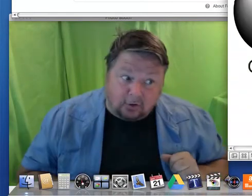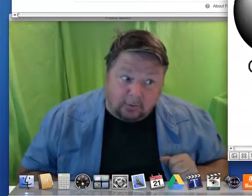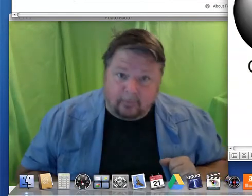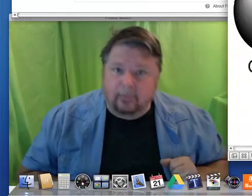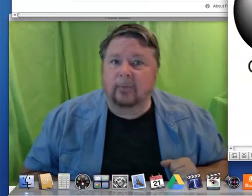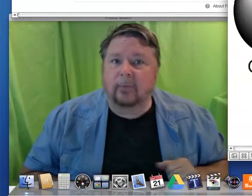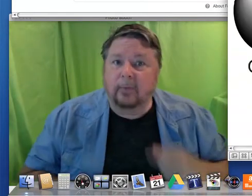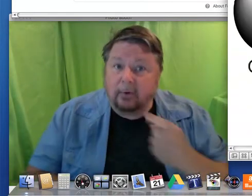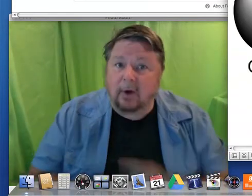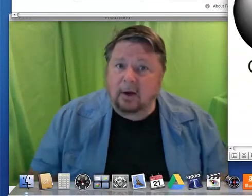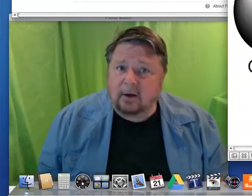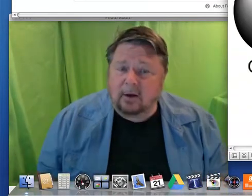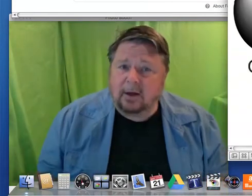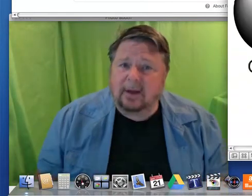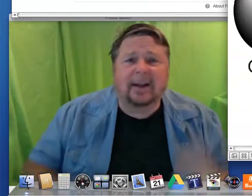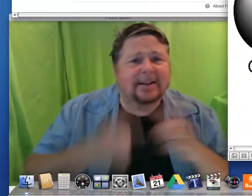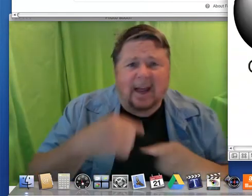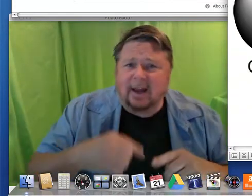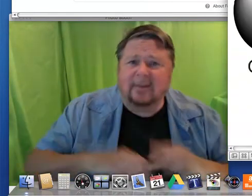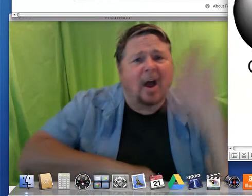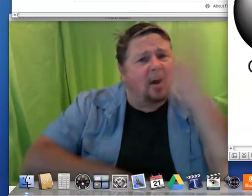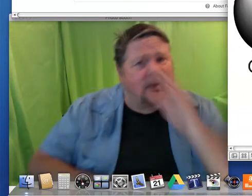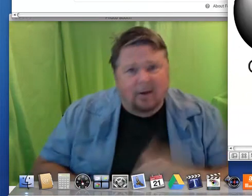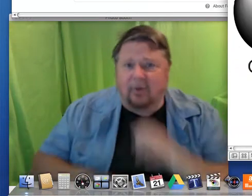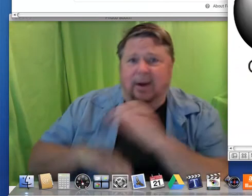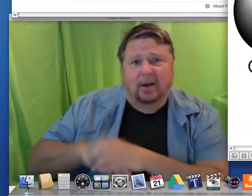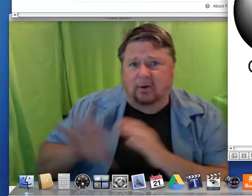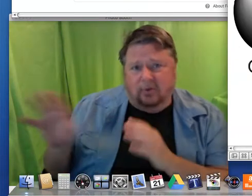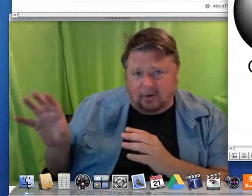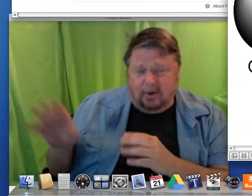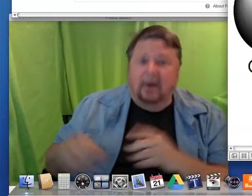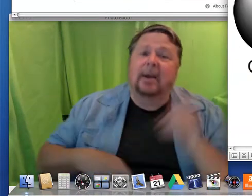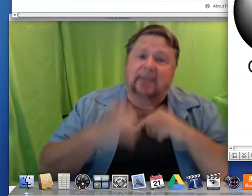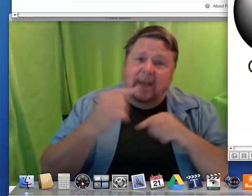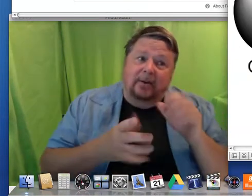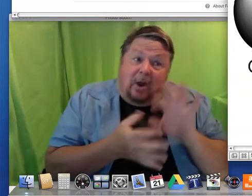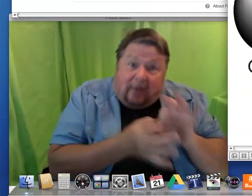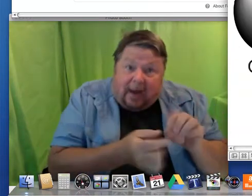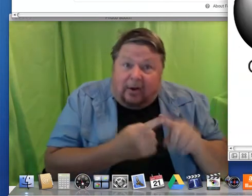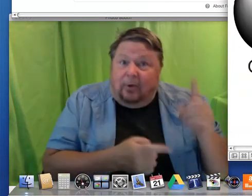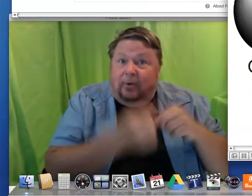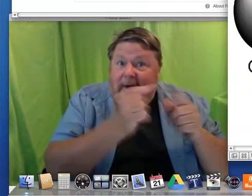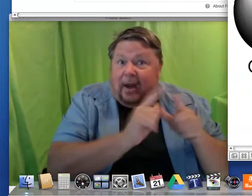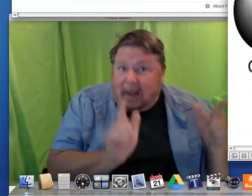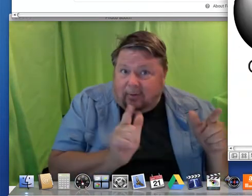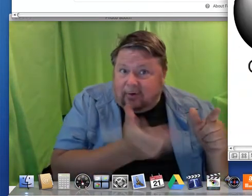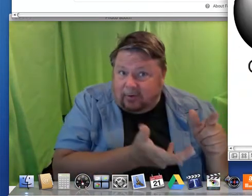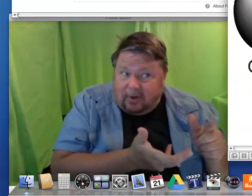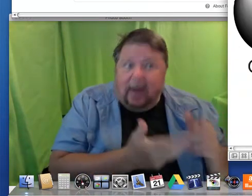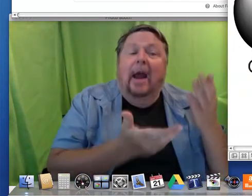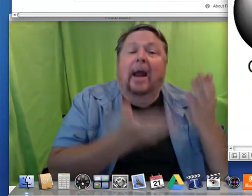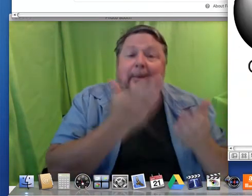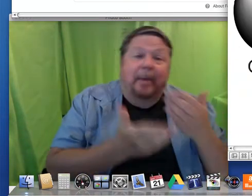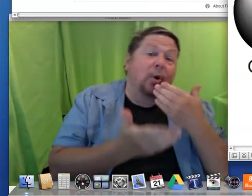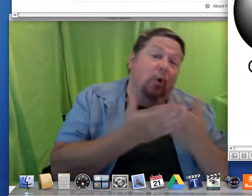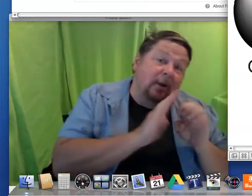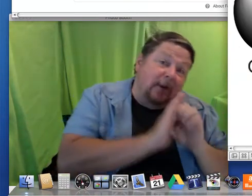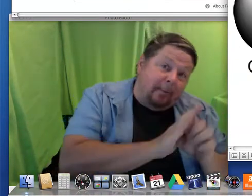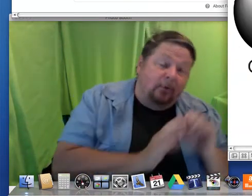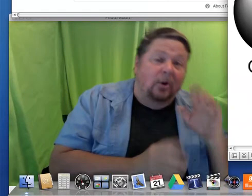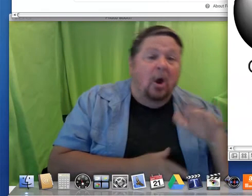English. Right? Signs are never English. Signs are related to sign languages, and they may be